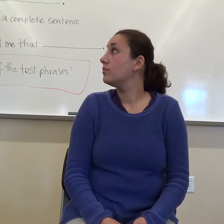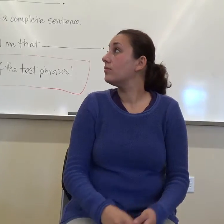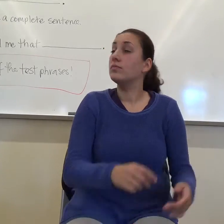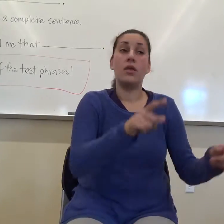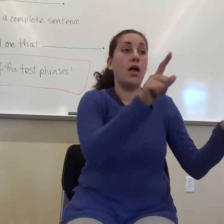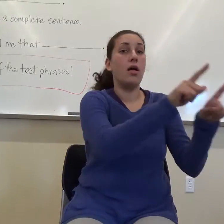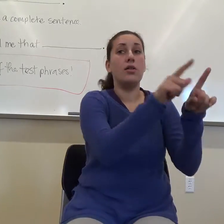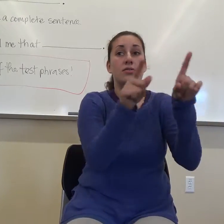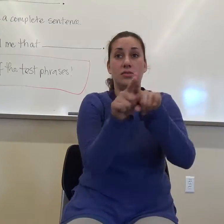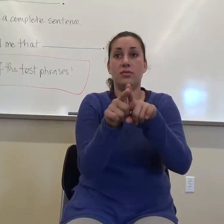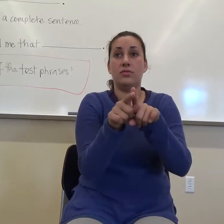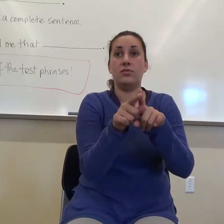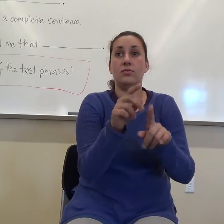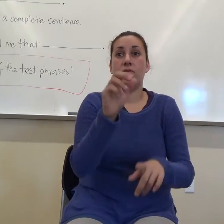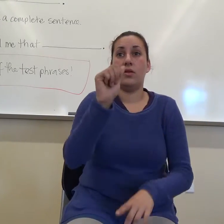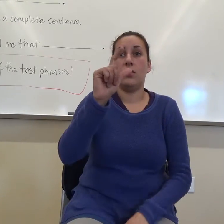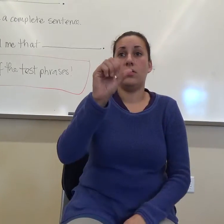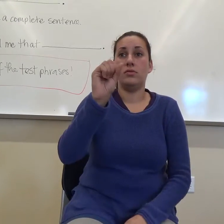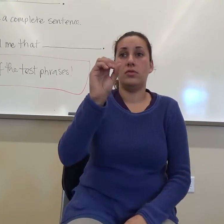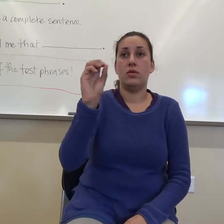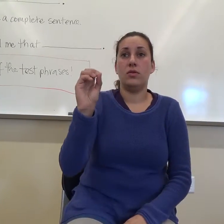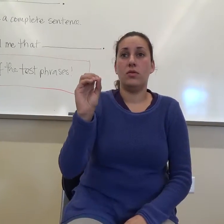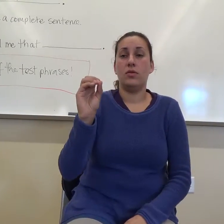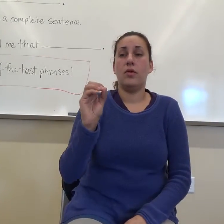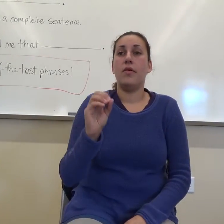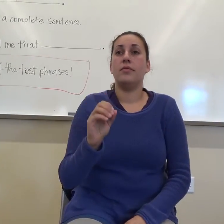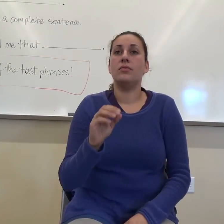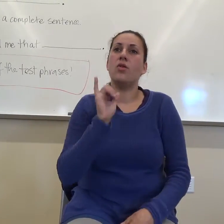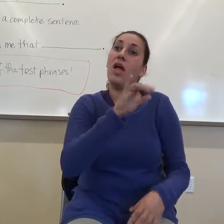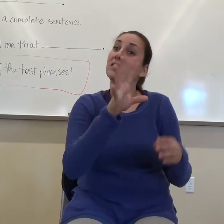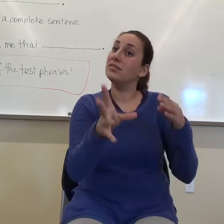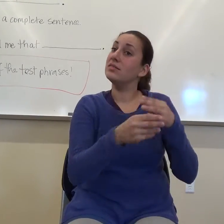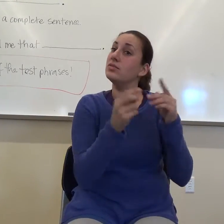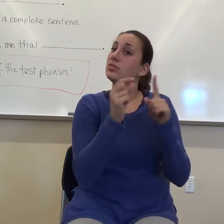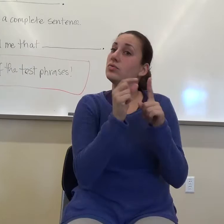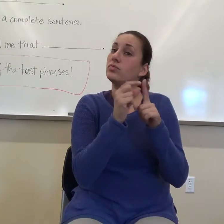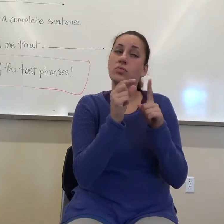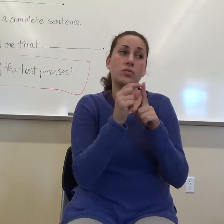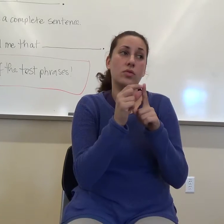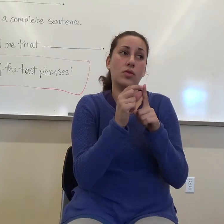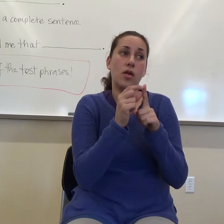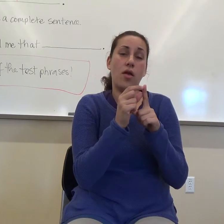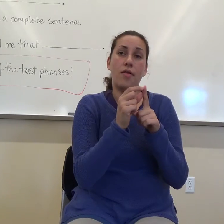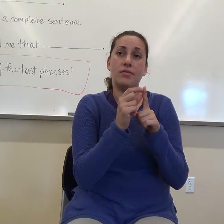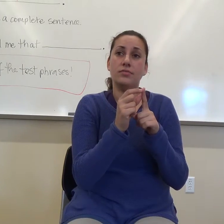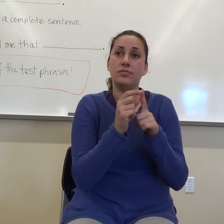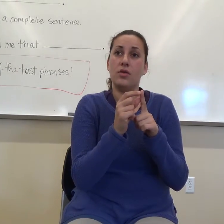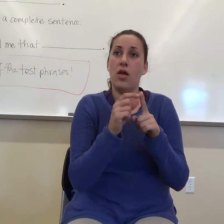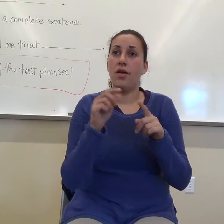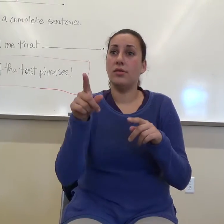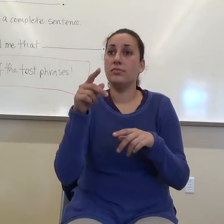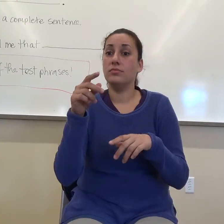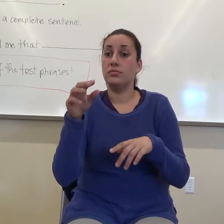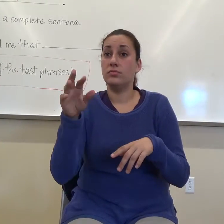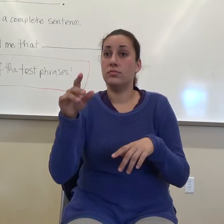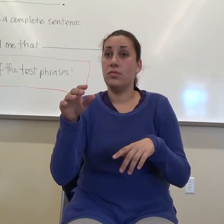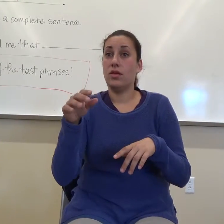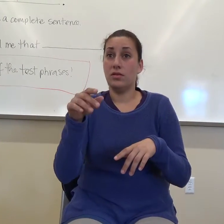Also is, remember, is an addition. Also is, well, you're looking for that, but the reversal, Sandra, is that what you're? Is